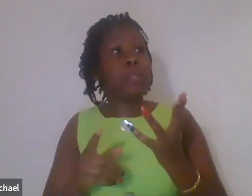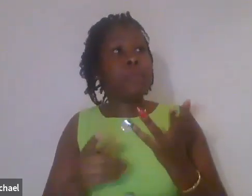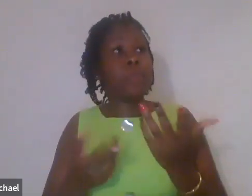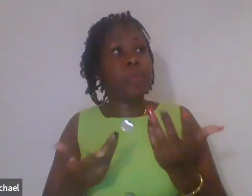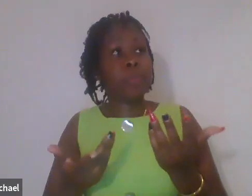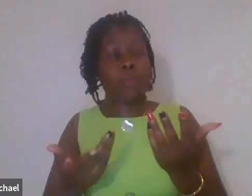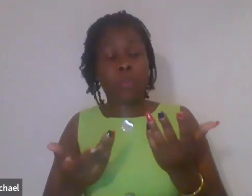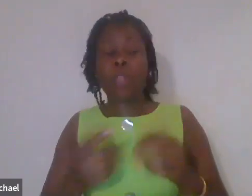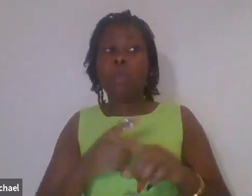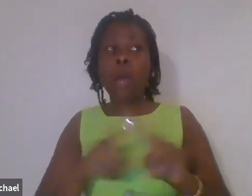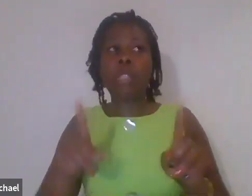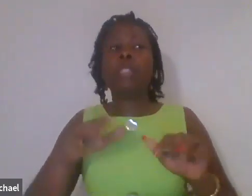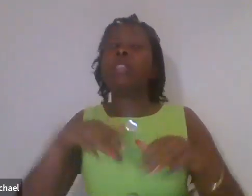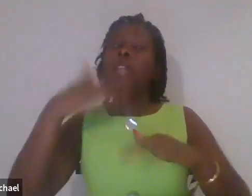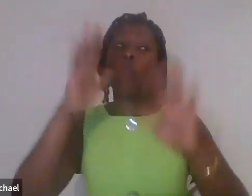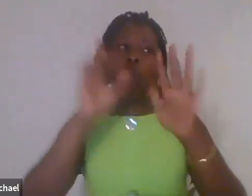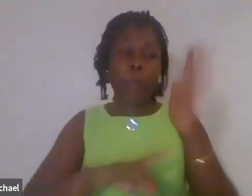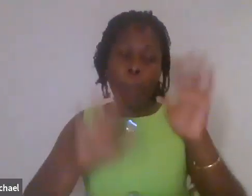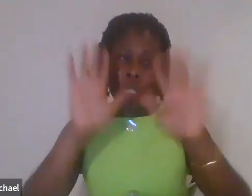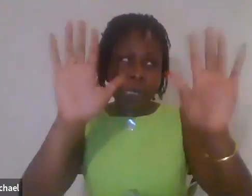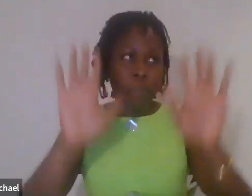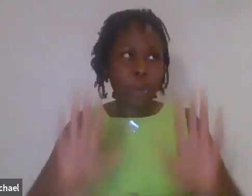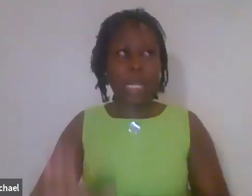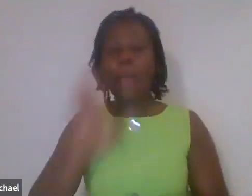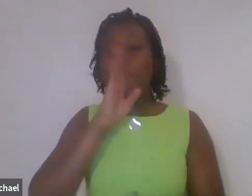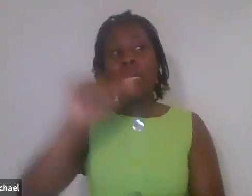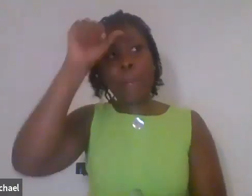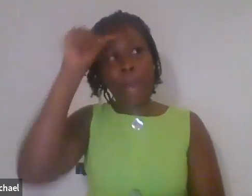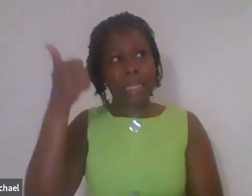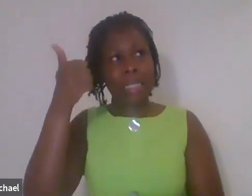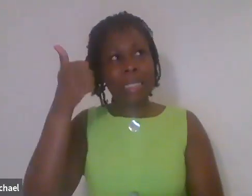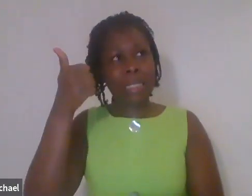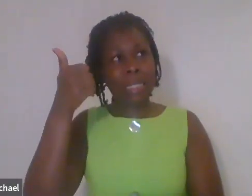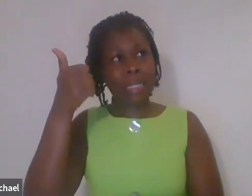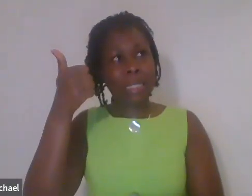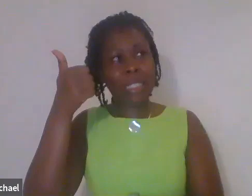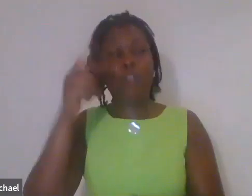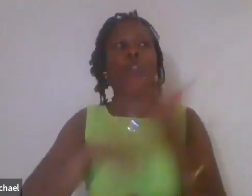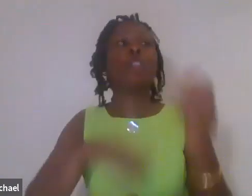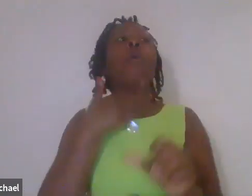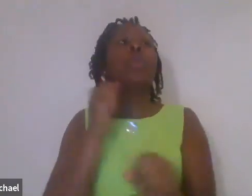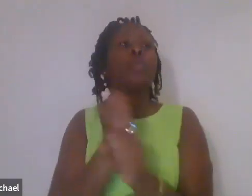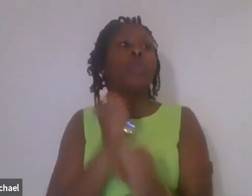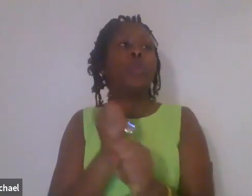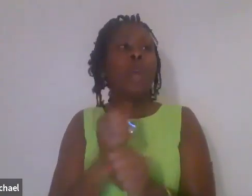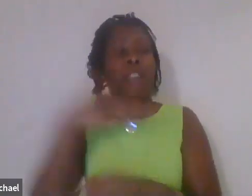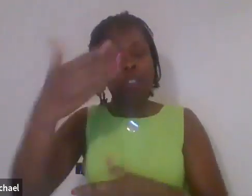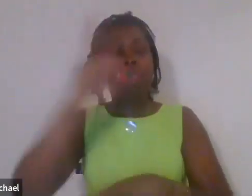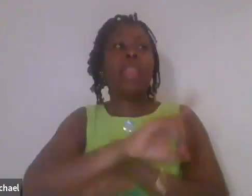manage this and this and that. But most importantly, be smart of what I want to do. Of what you want to